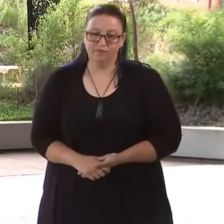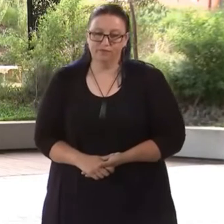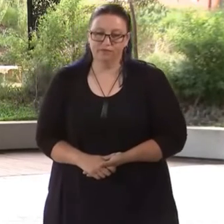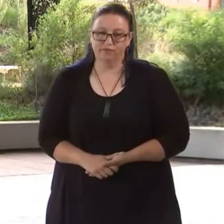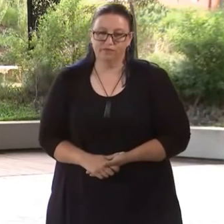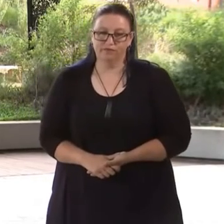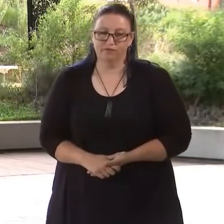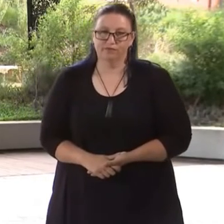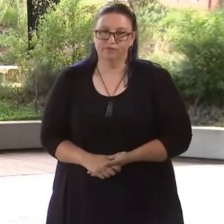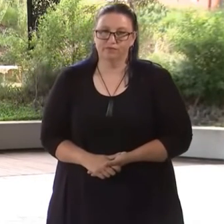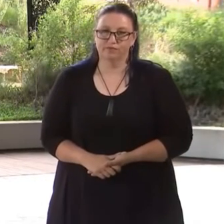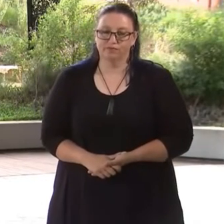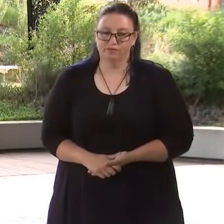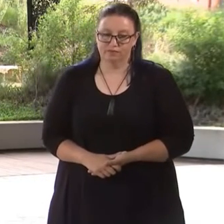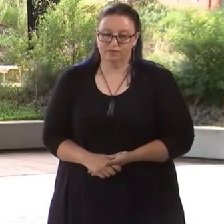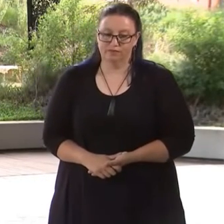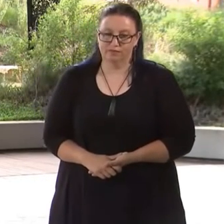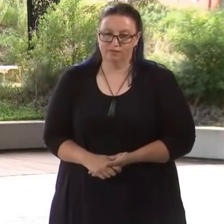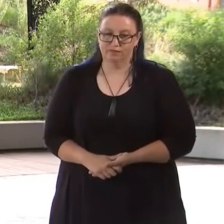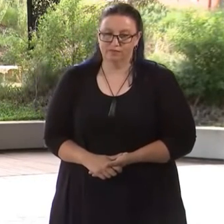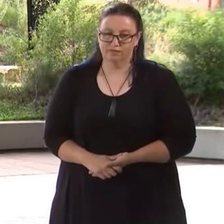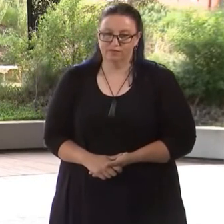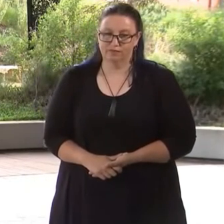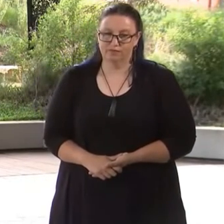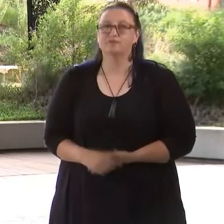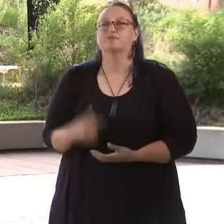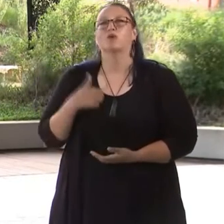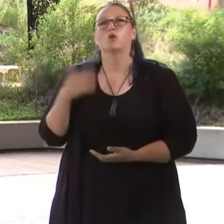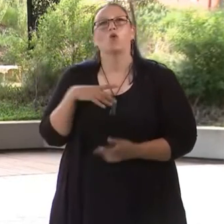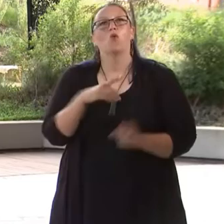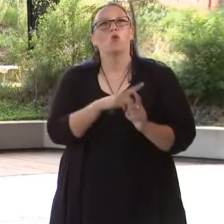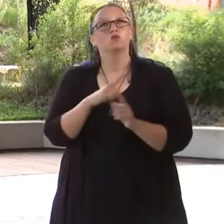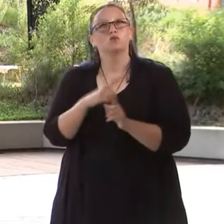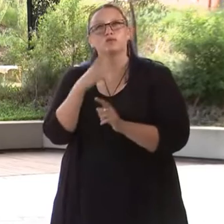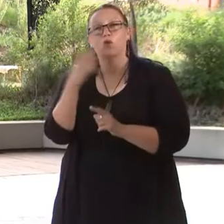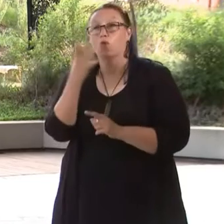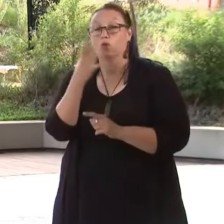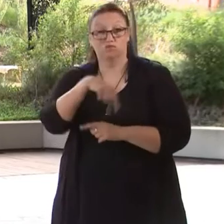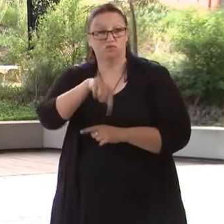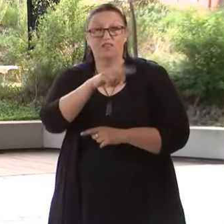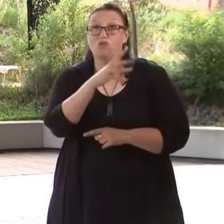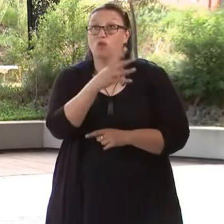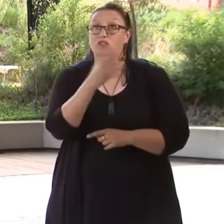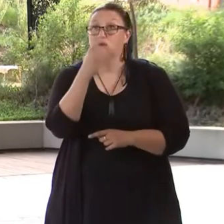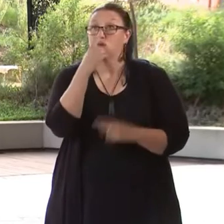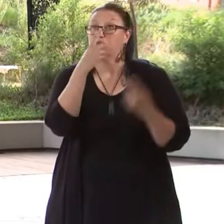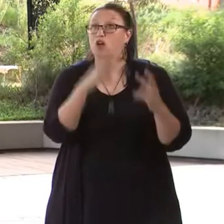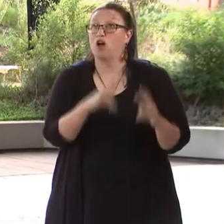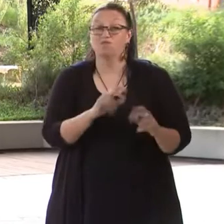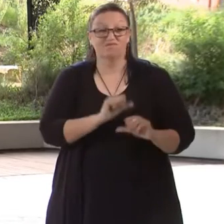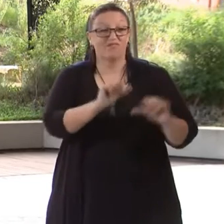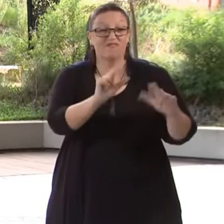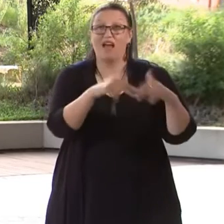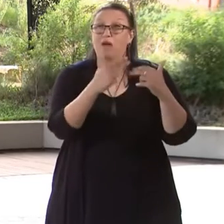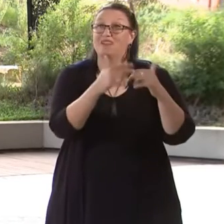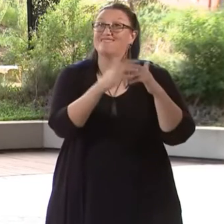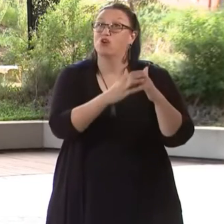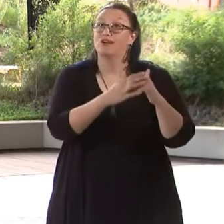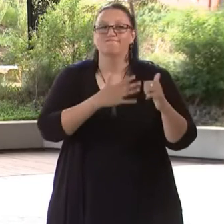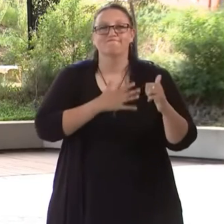Could I also extend my condolences to the family and friends who've lost their loved ones in this